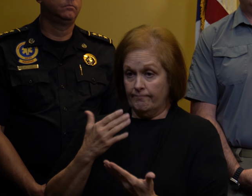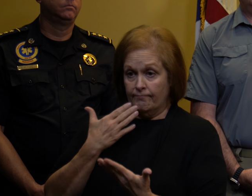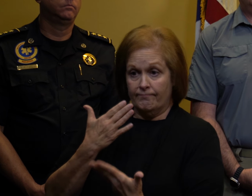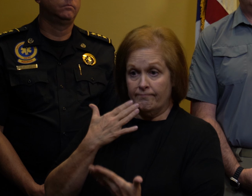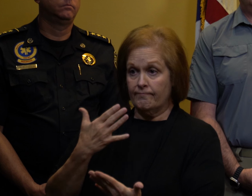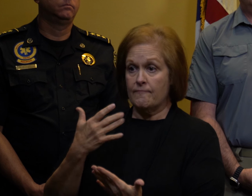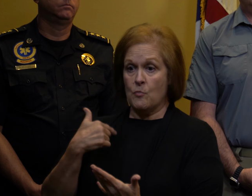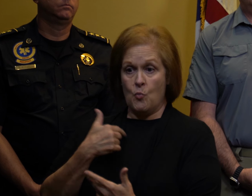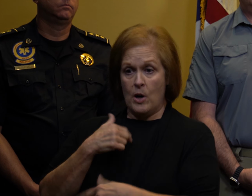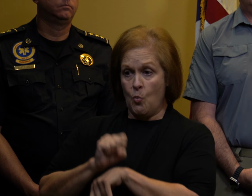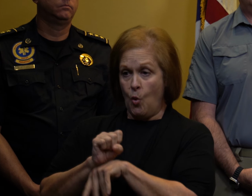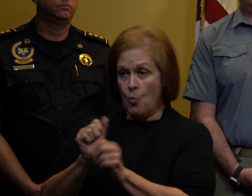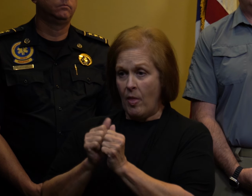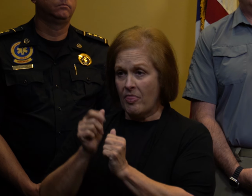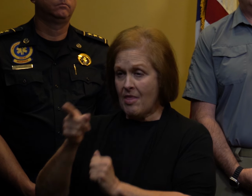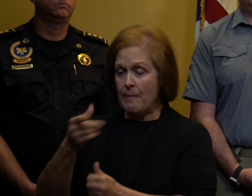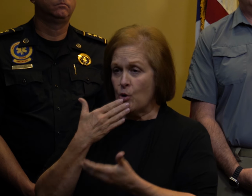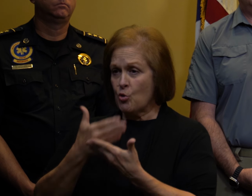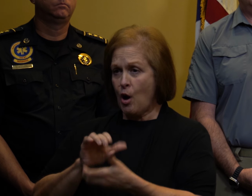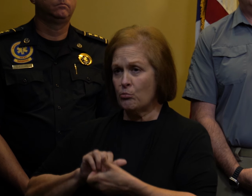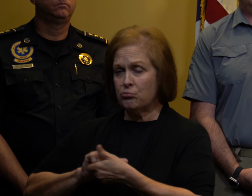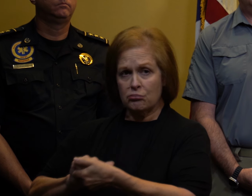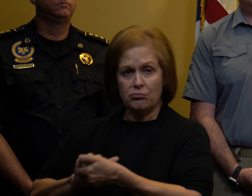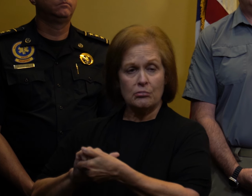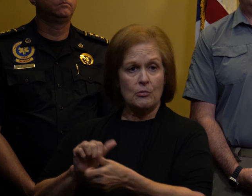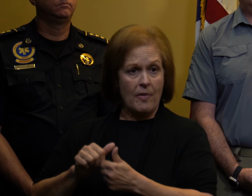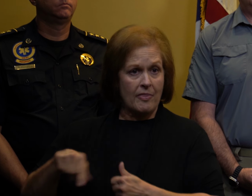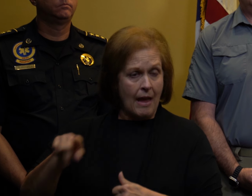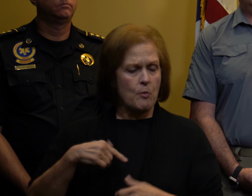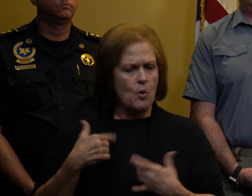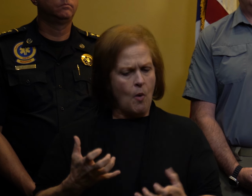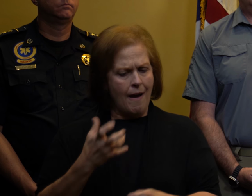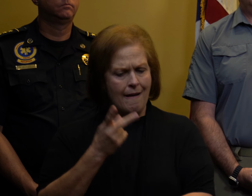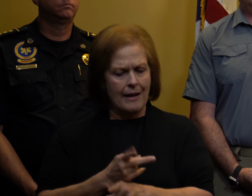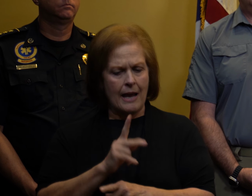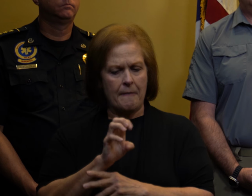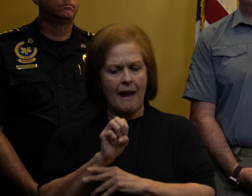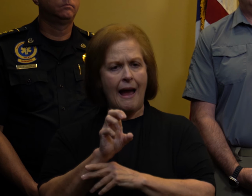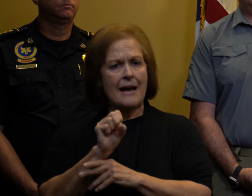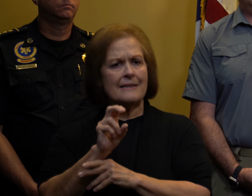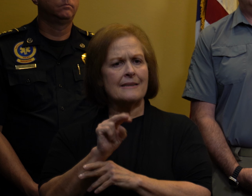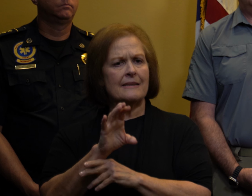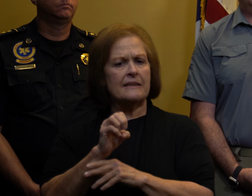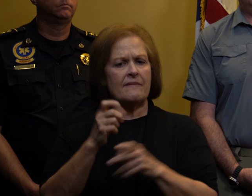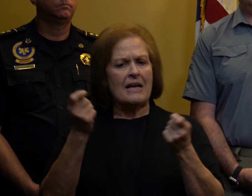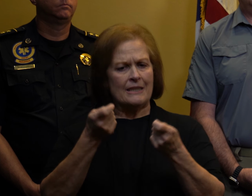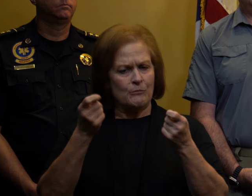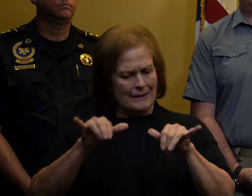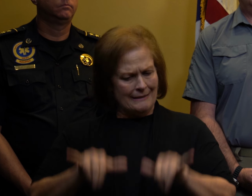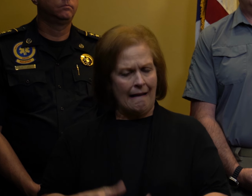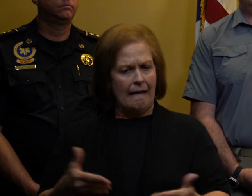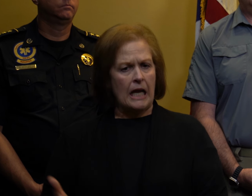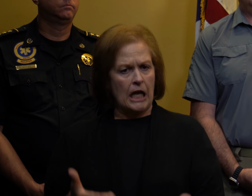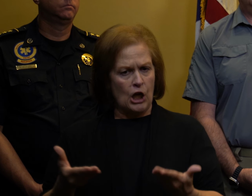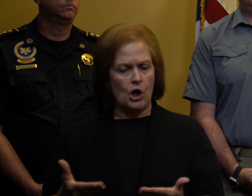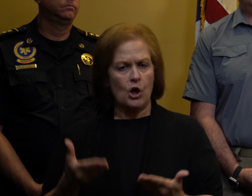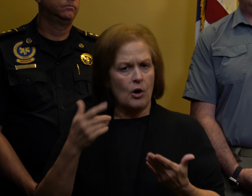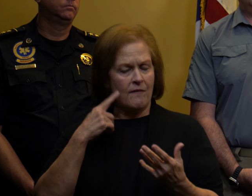to making sure that we keep this festival in New Orleans and keep it the best that it can be. And for,